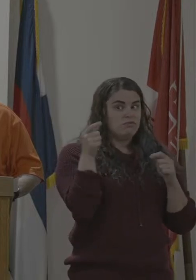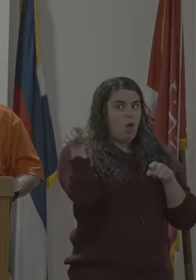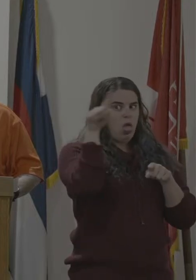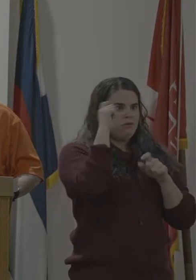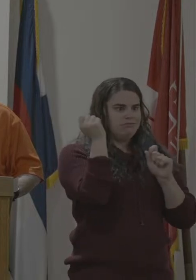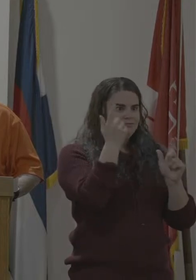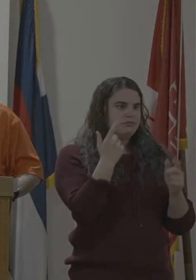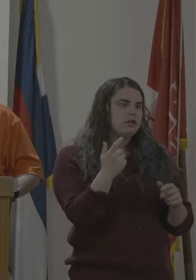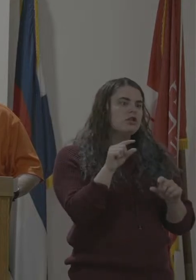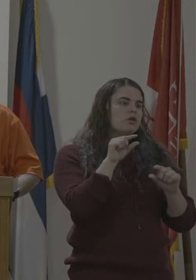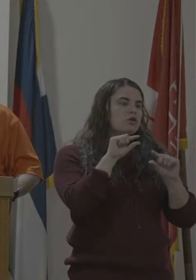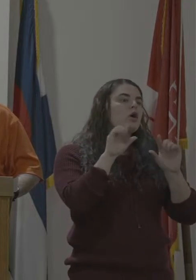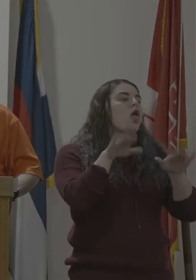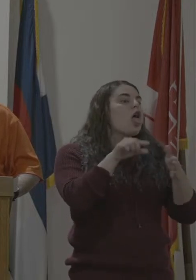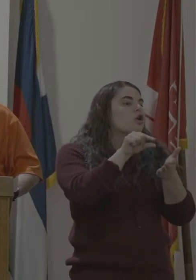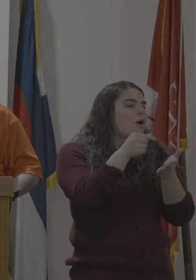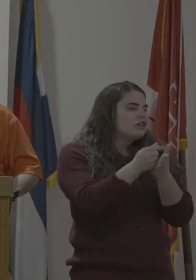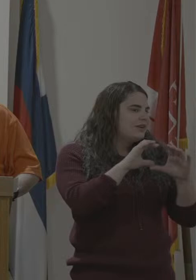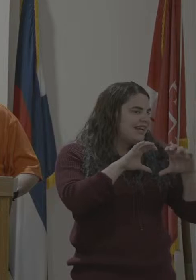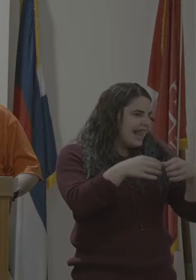was.